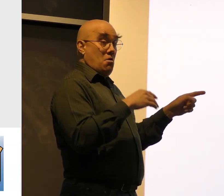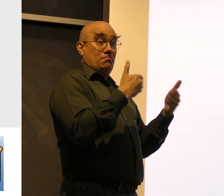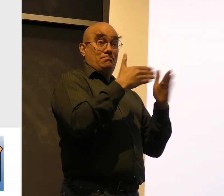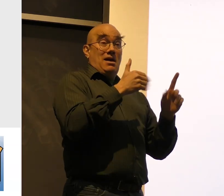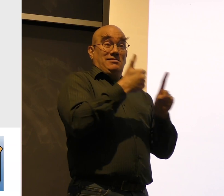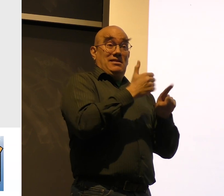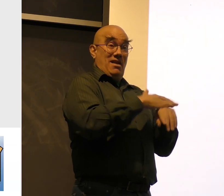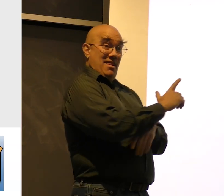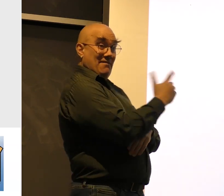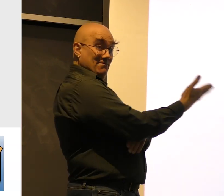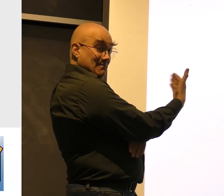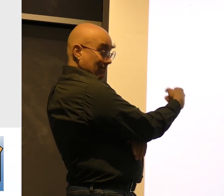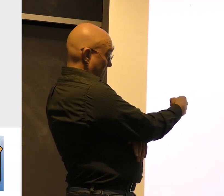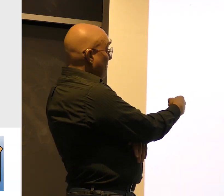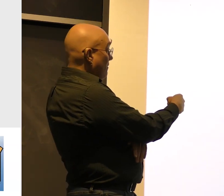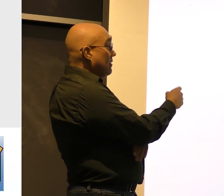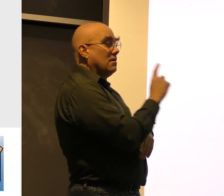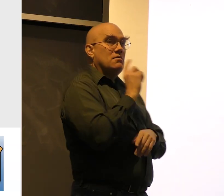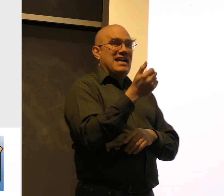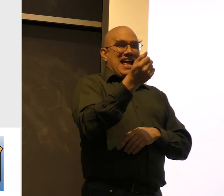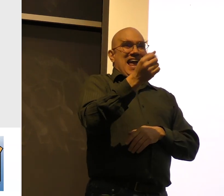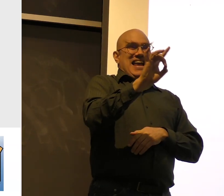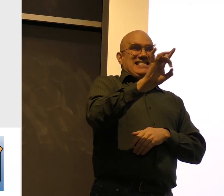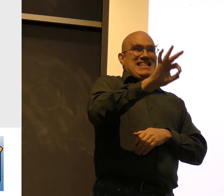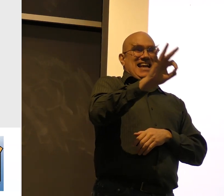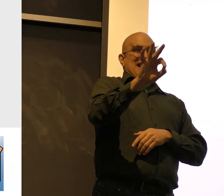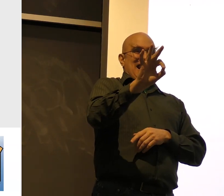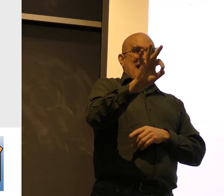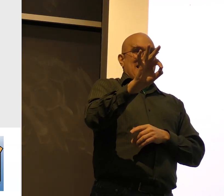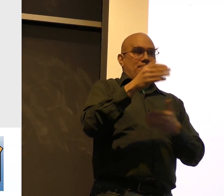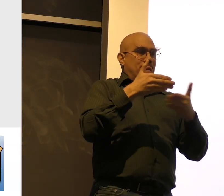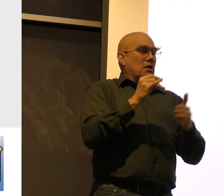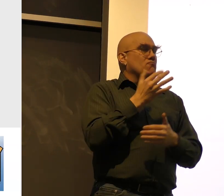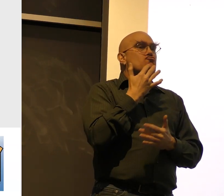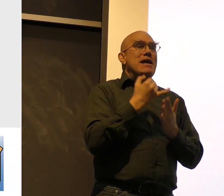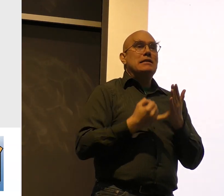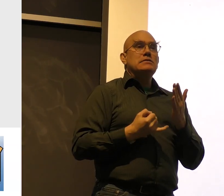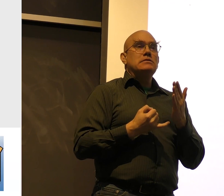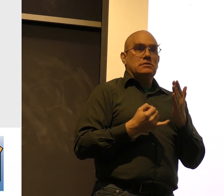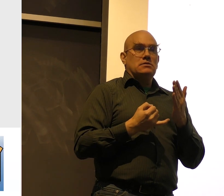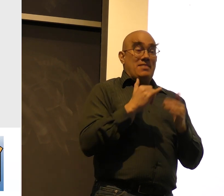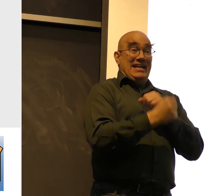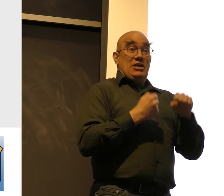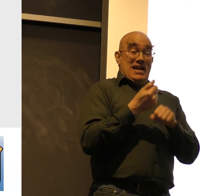screen, but I want to be clear. The picture on the left is from 1899, the